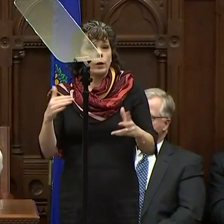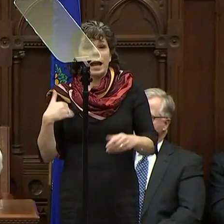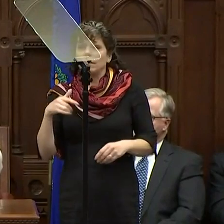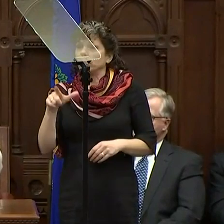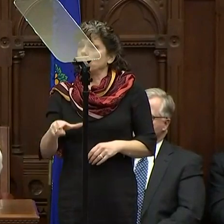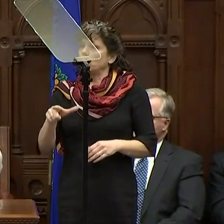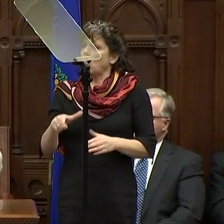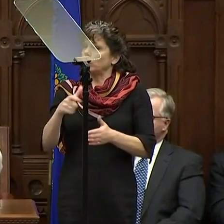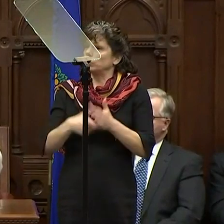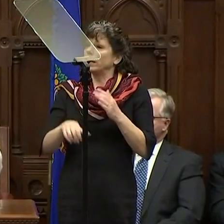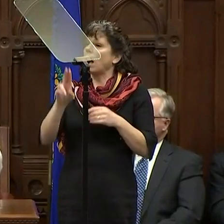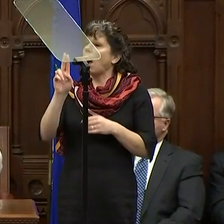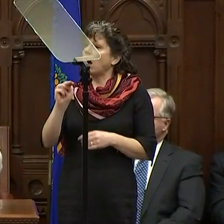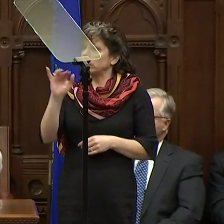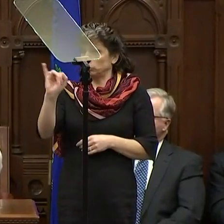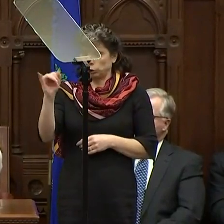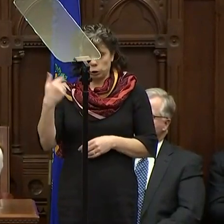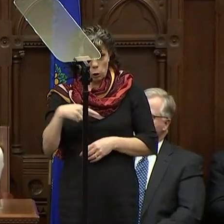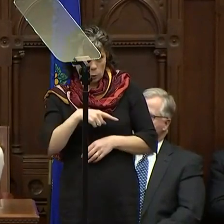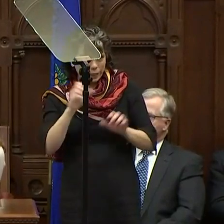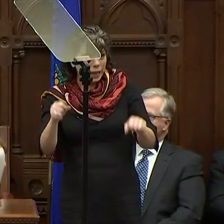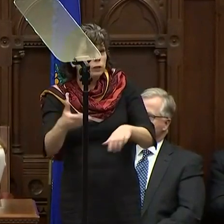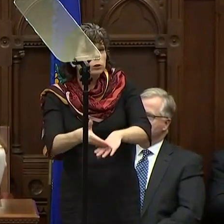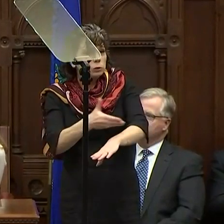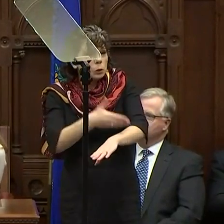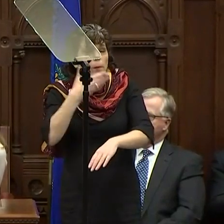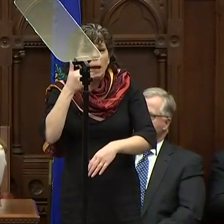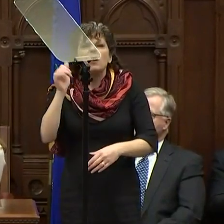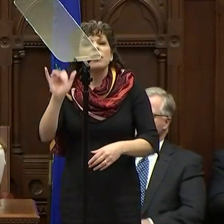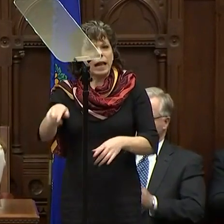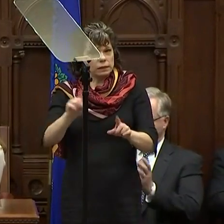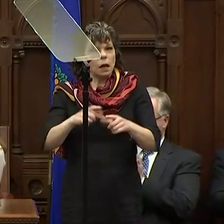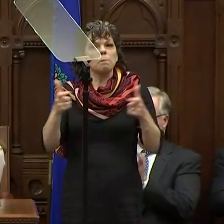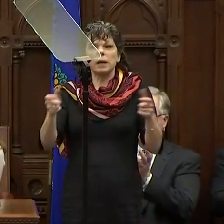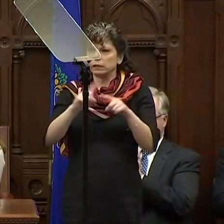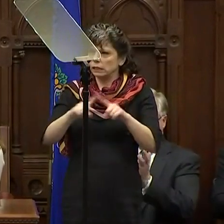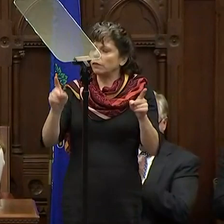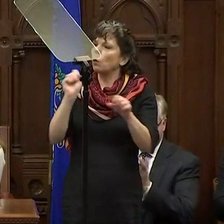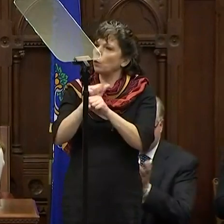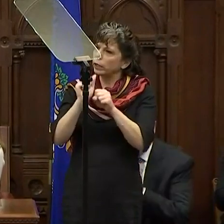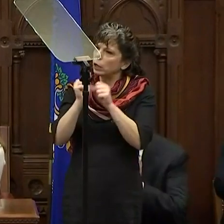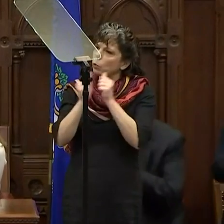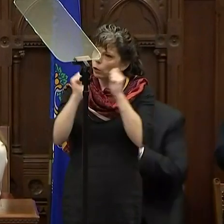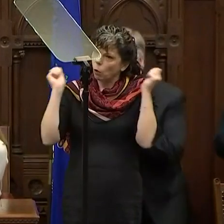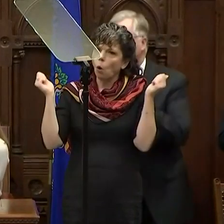rate of uninsured in the history of the state, and we can do better. That was a big difference, working with all of you.